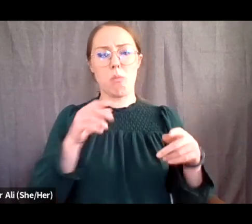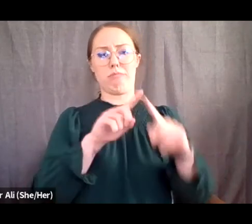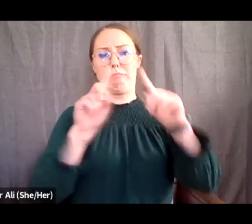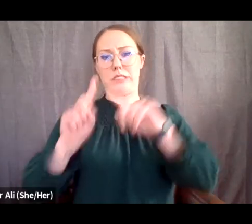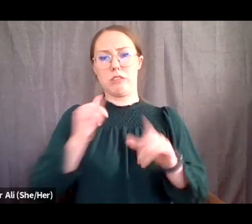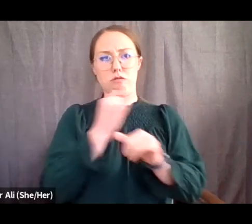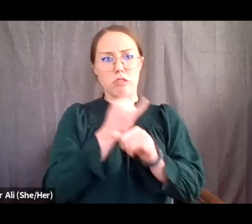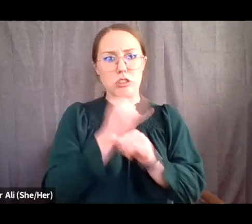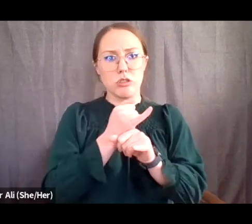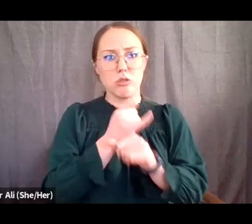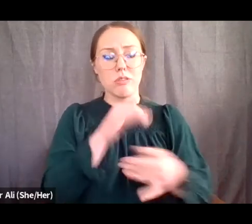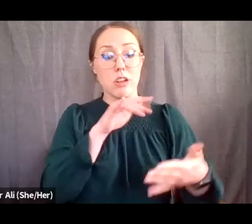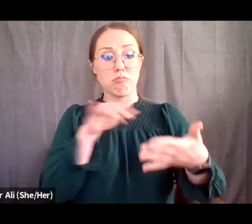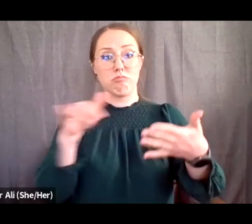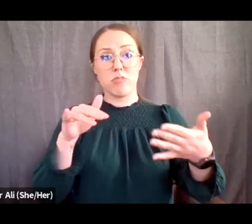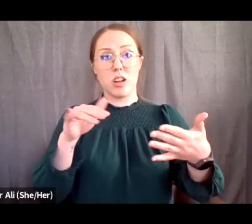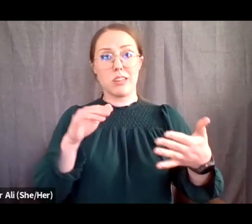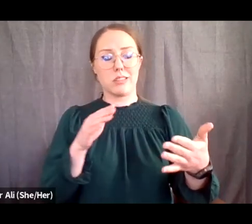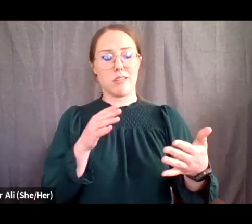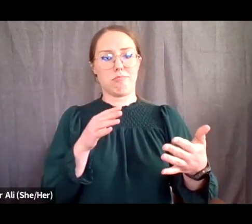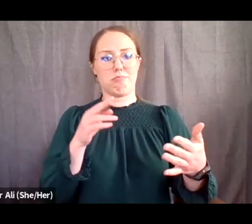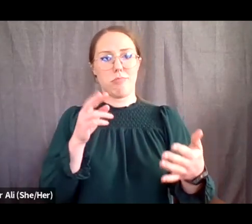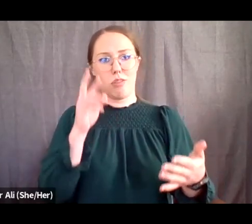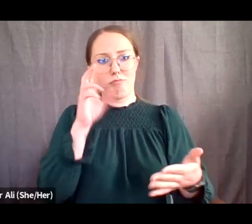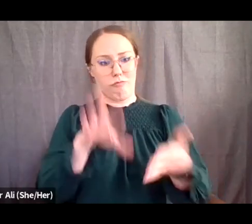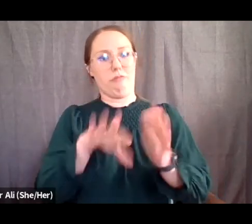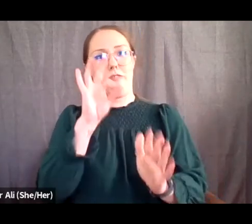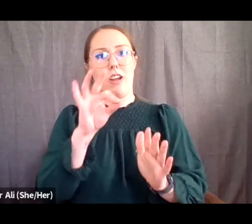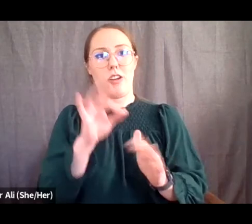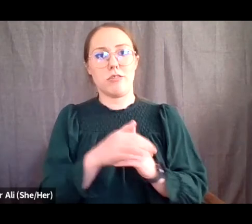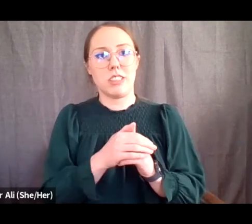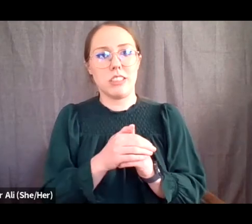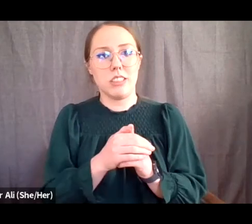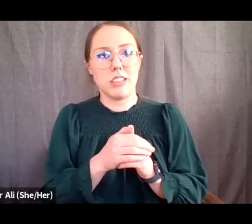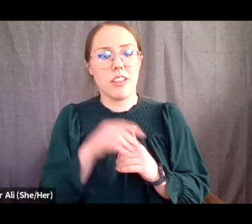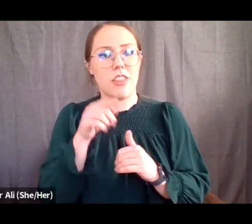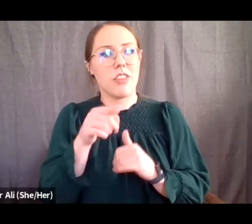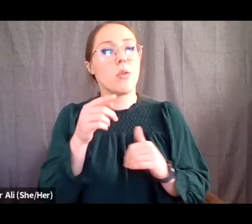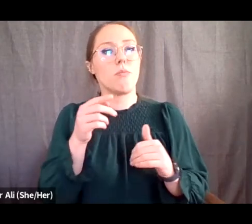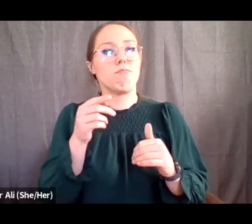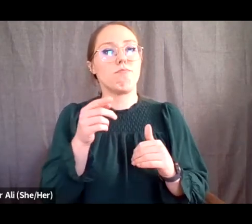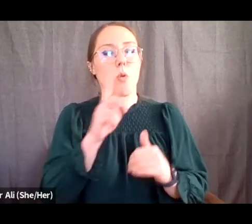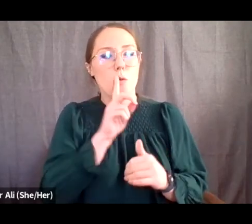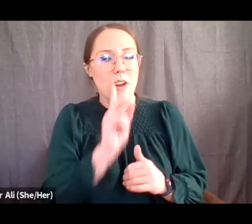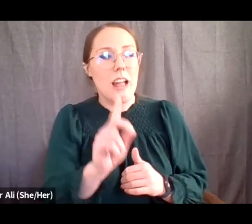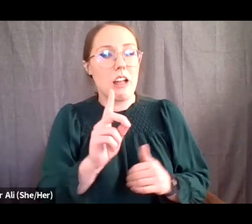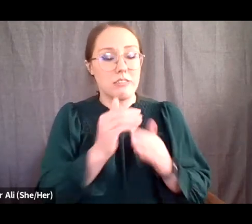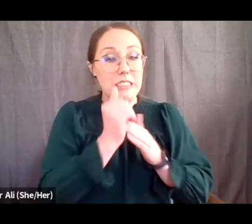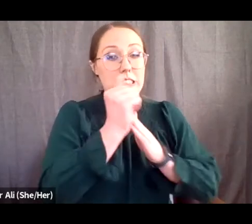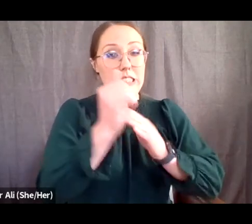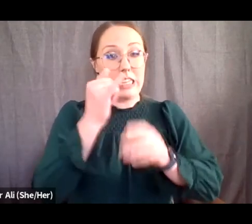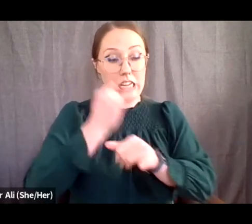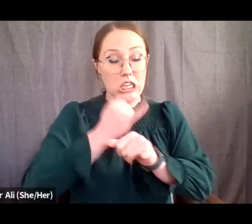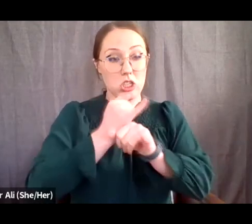paint a very vivid picture that we've been living. The realities of leading an institution that primarily serves communities